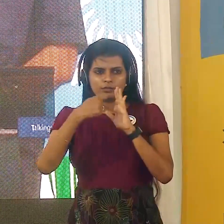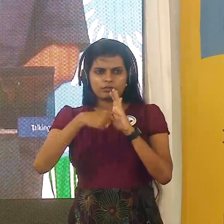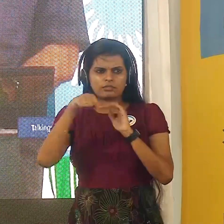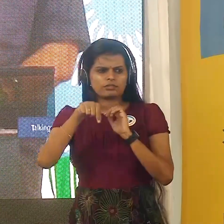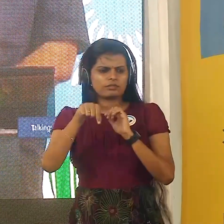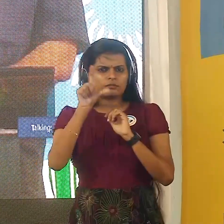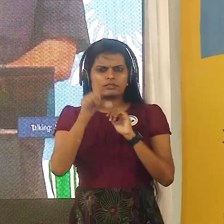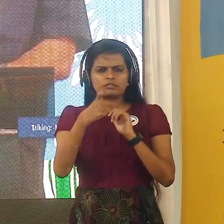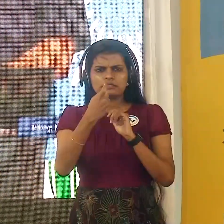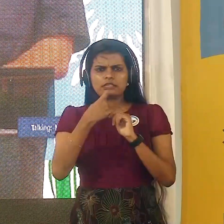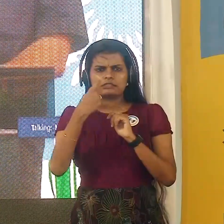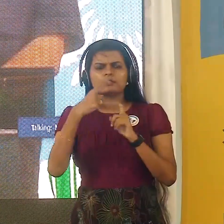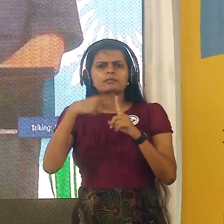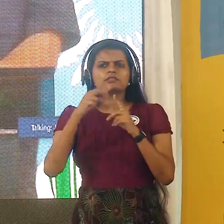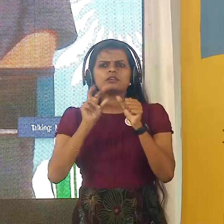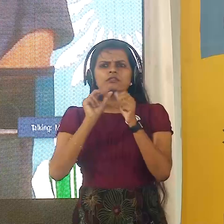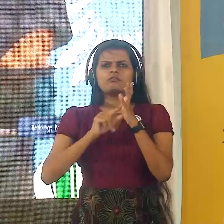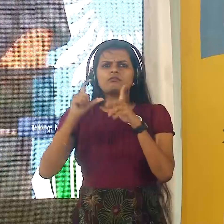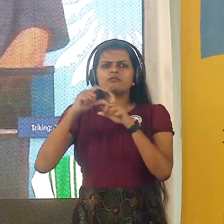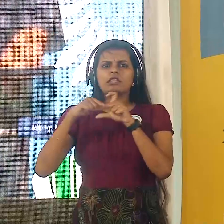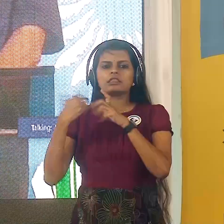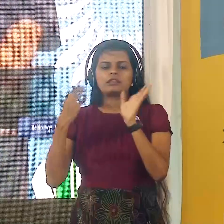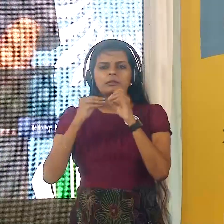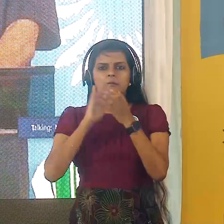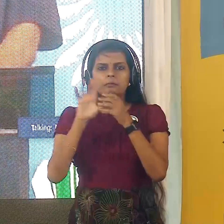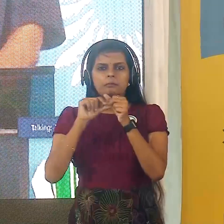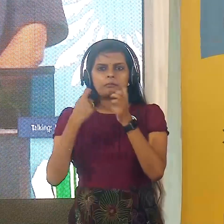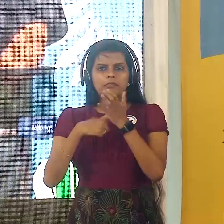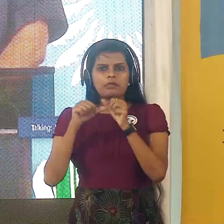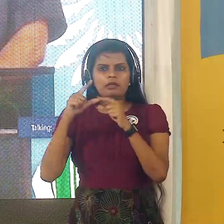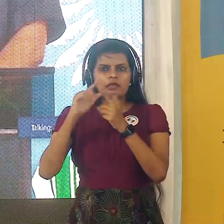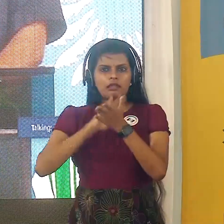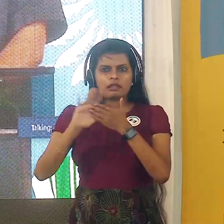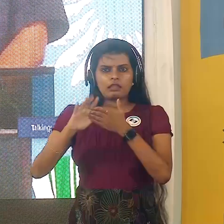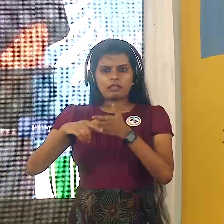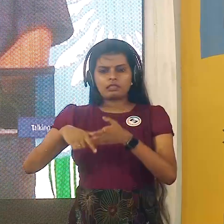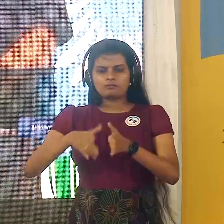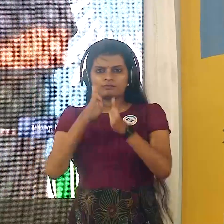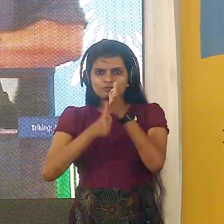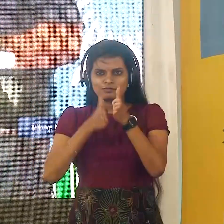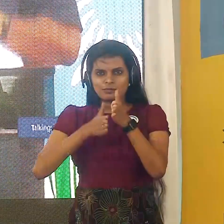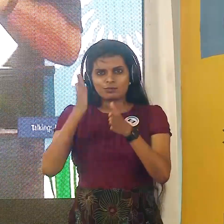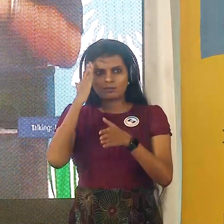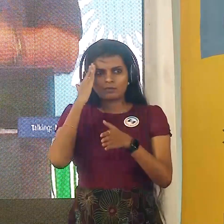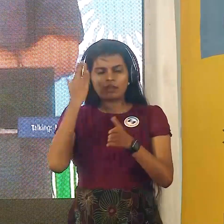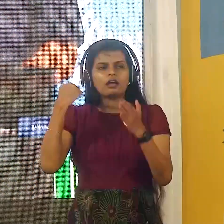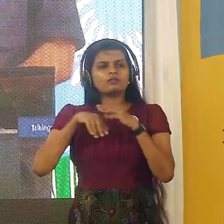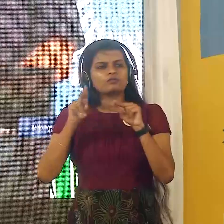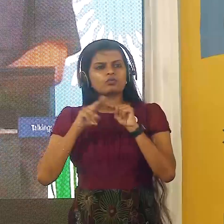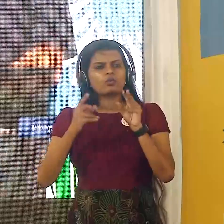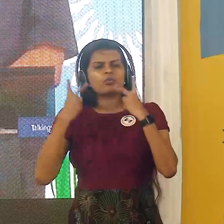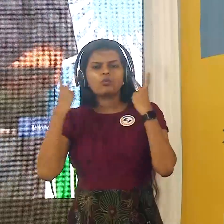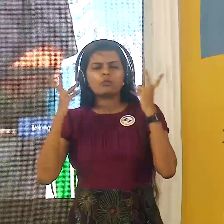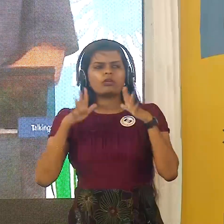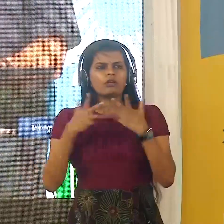said that the Vande Bharat is very popular, and in my view it shows the need for